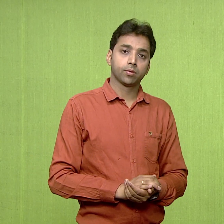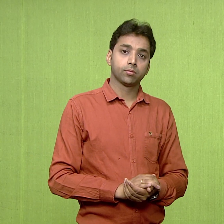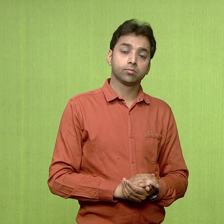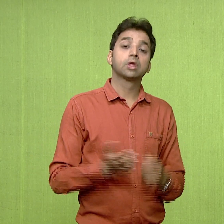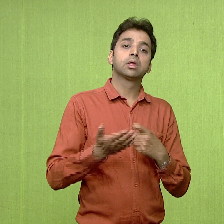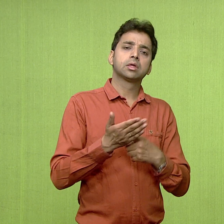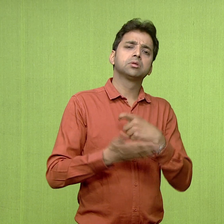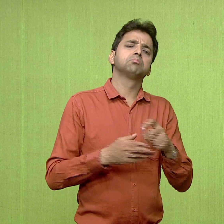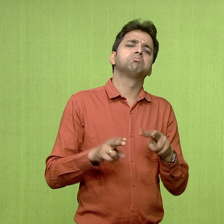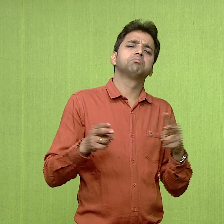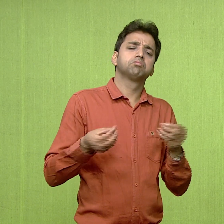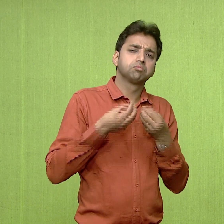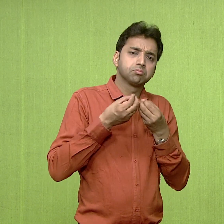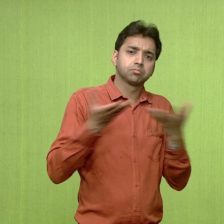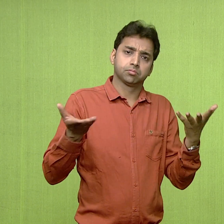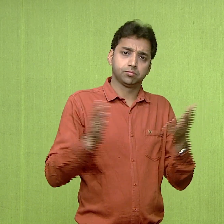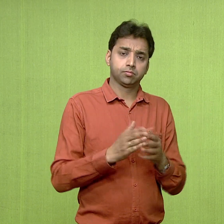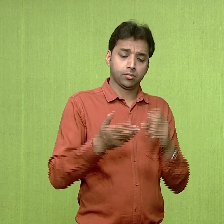religious ceremony